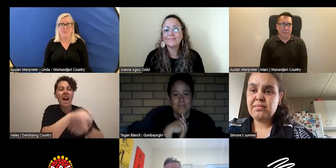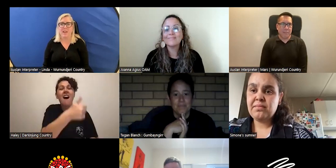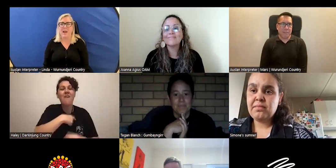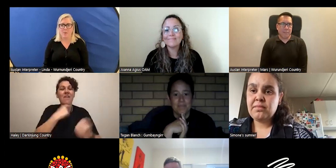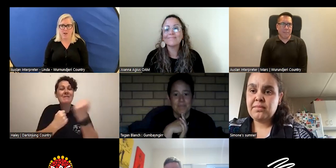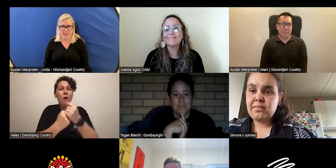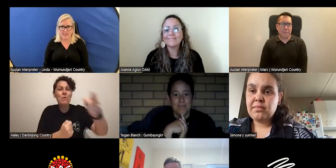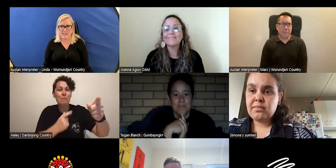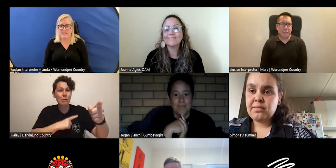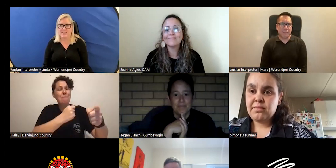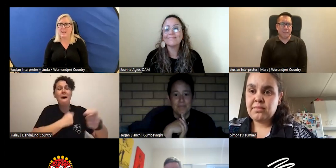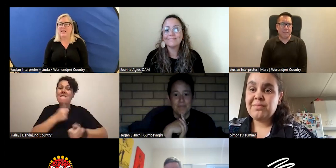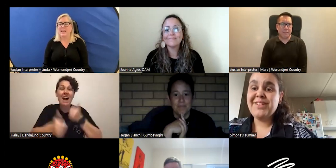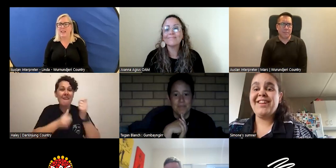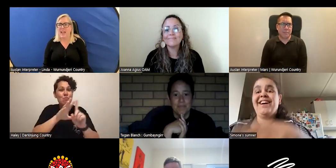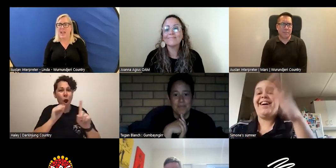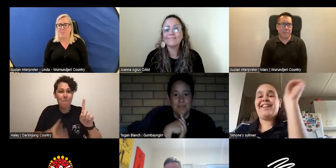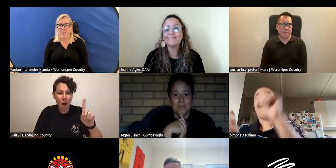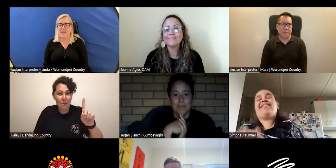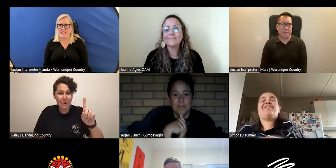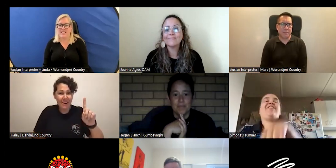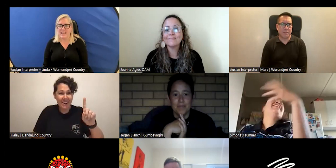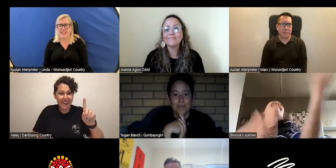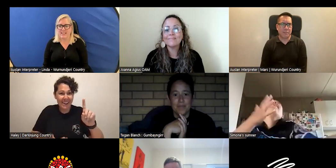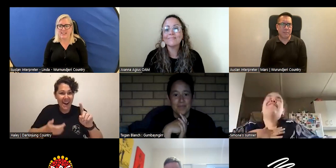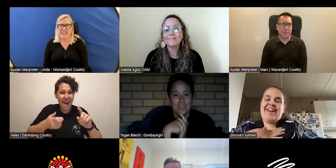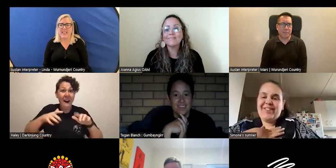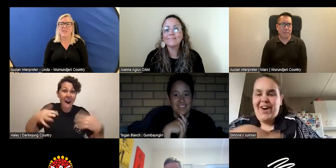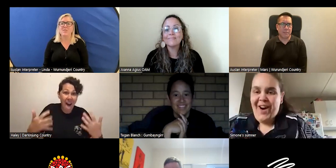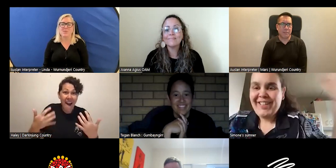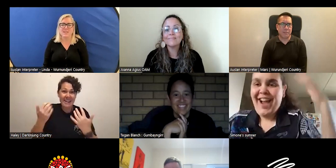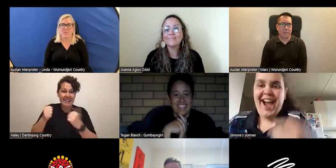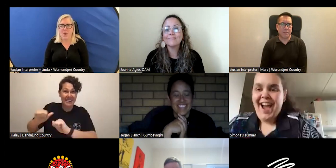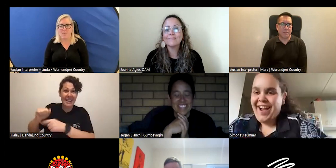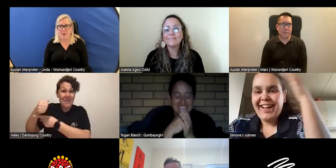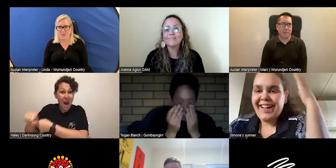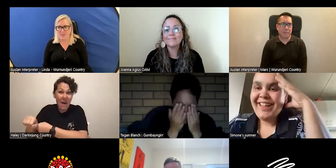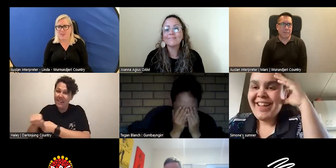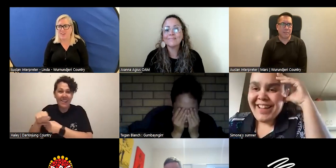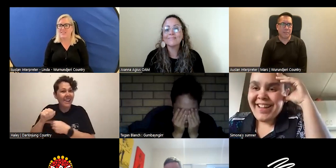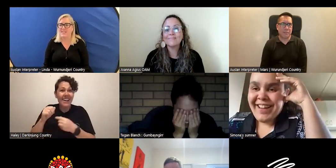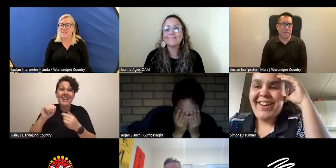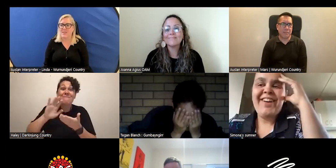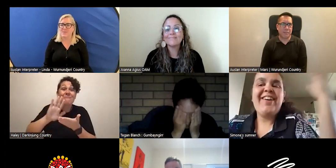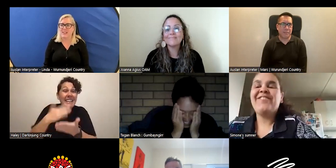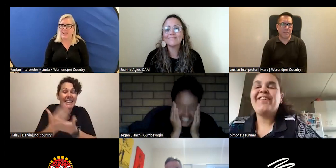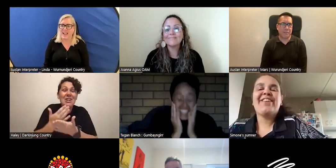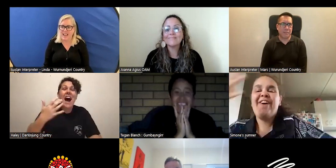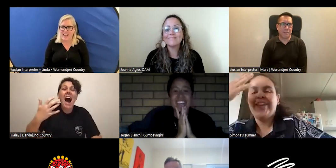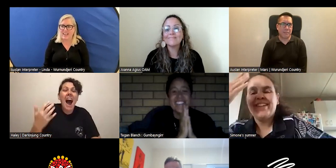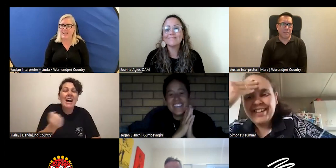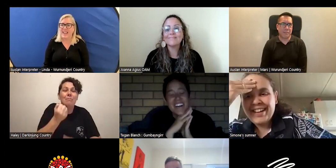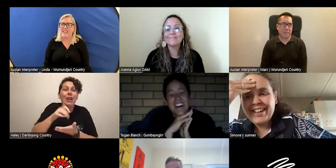have a bias, people can see it. They use you as a role model, you know, so it's